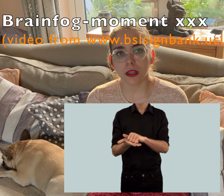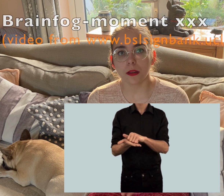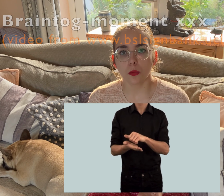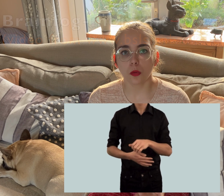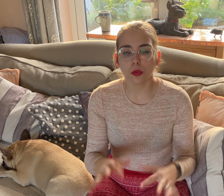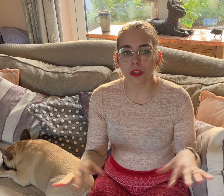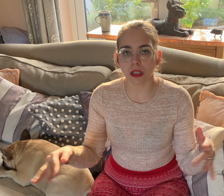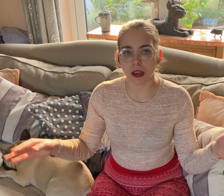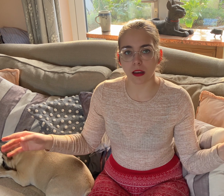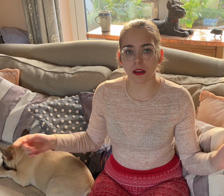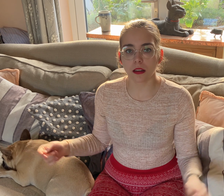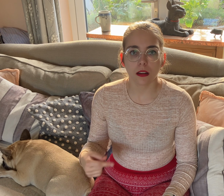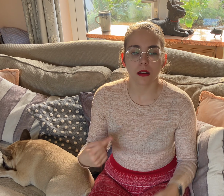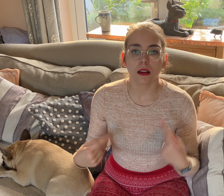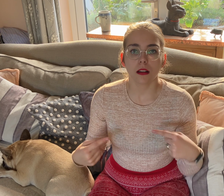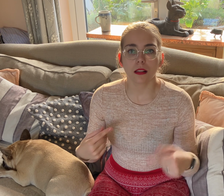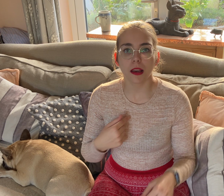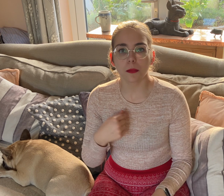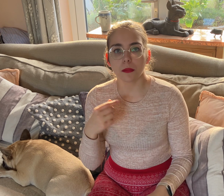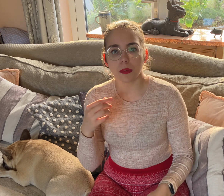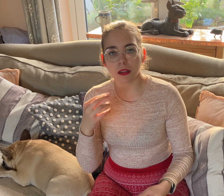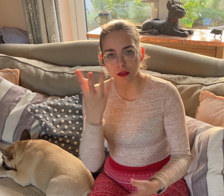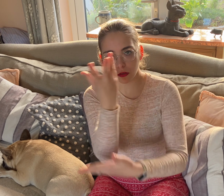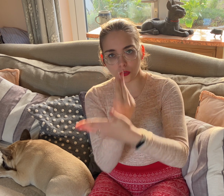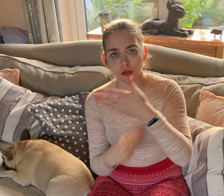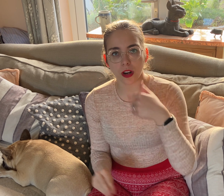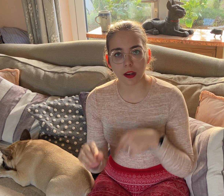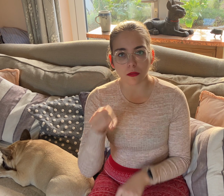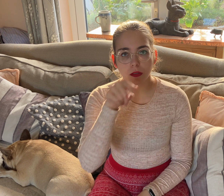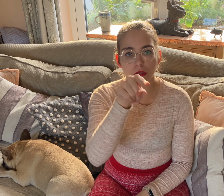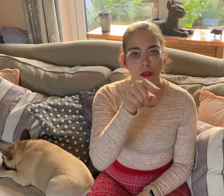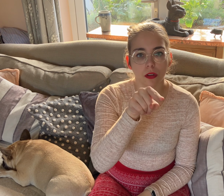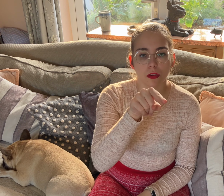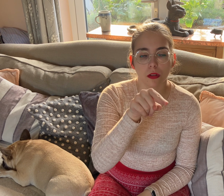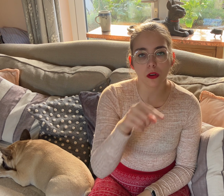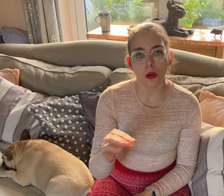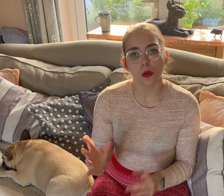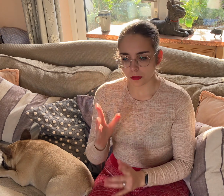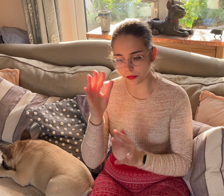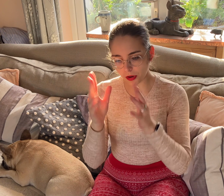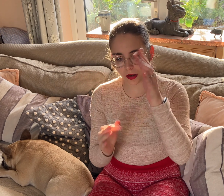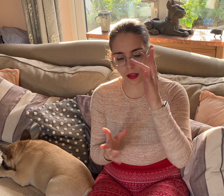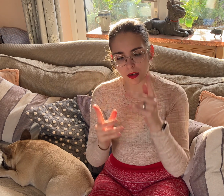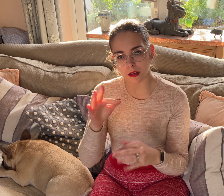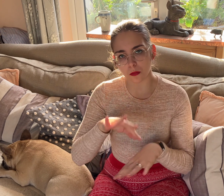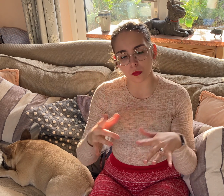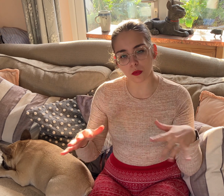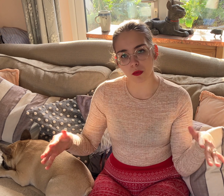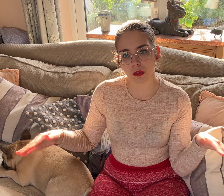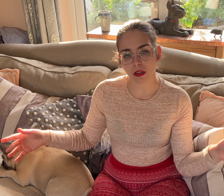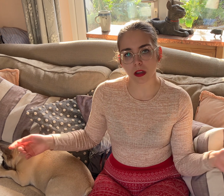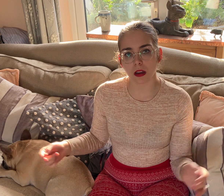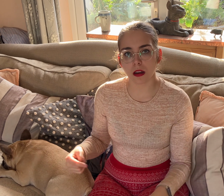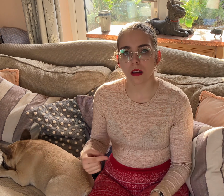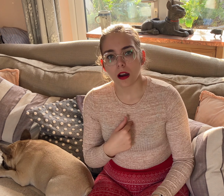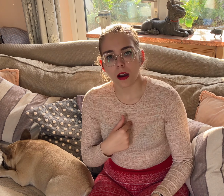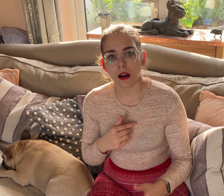water let me drown you. Fire and water I